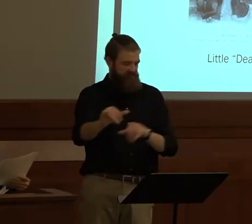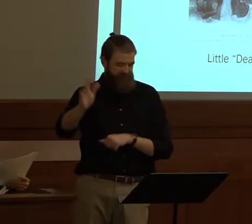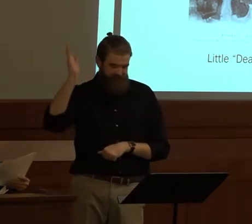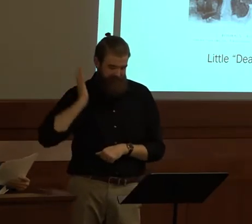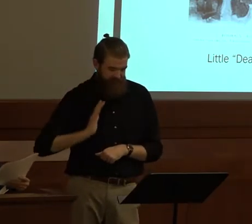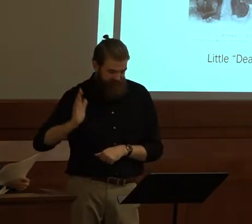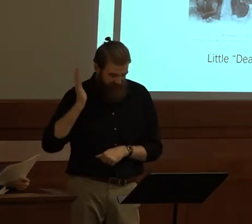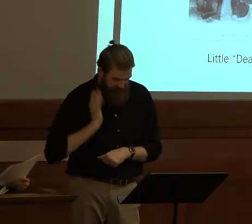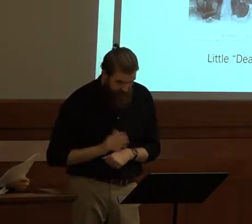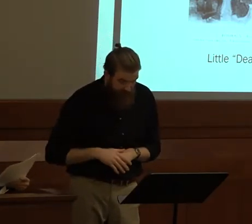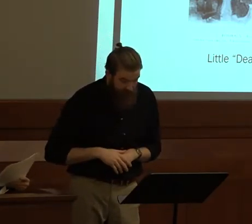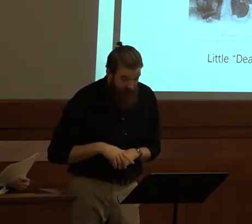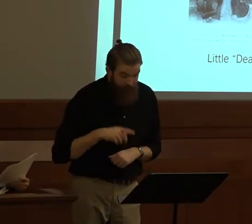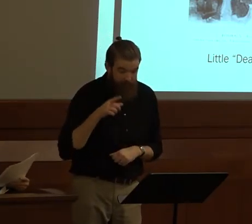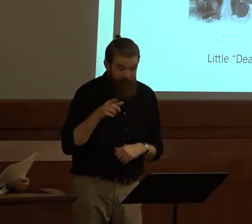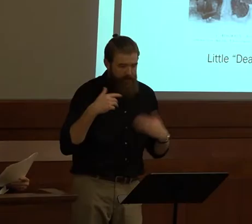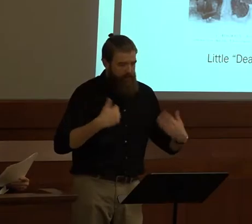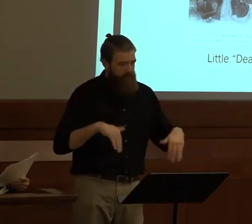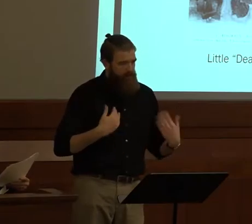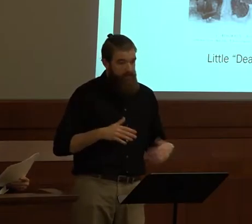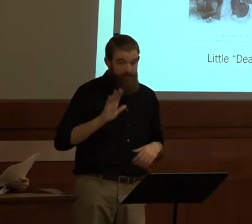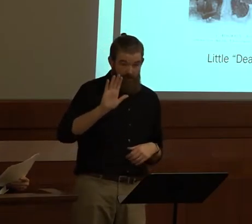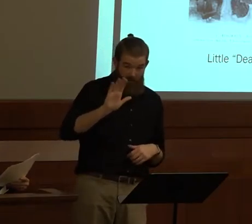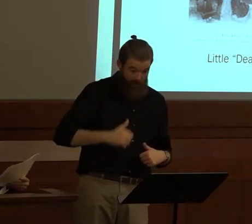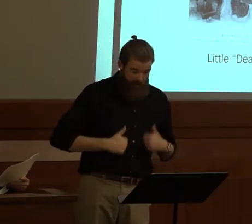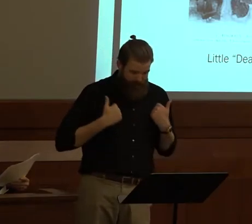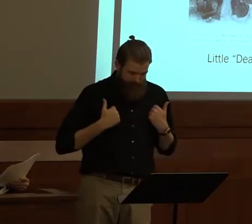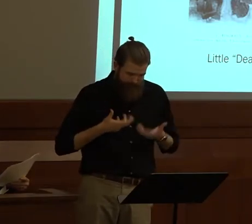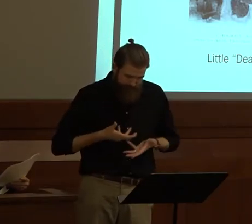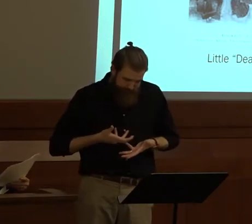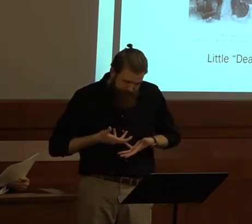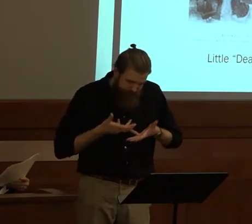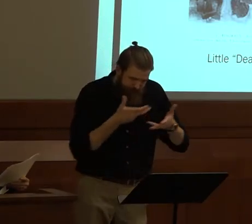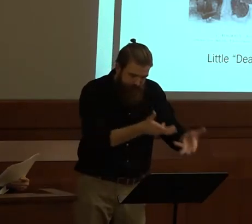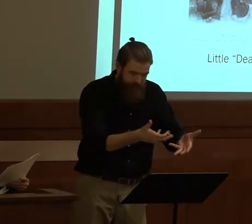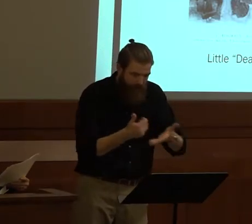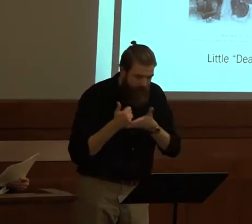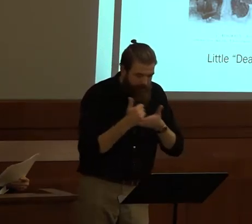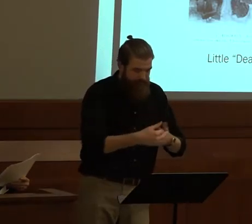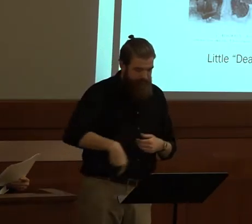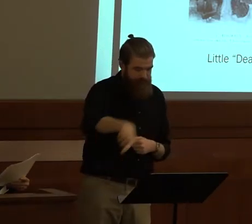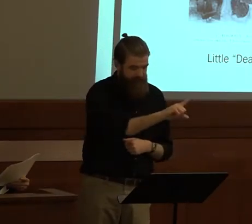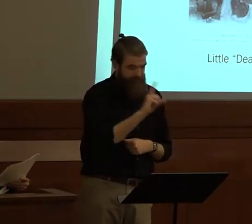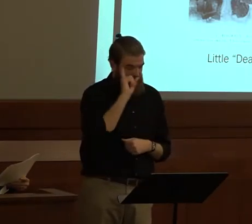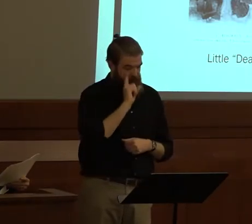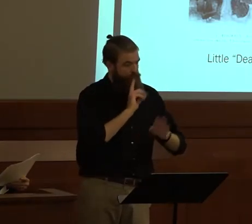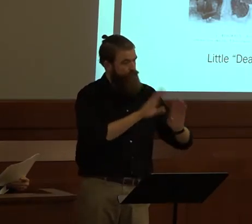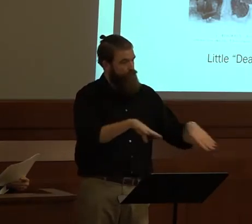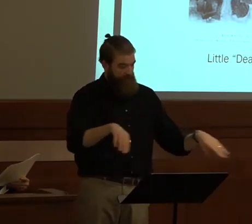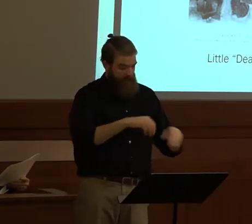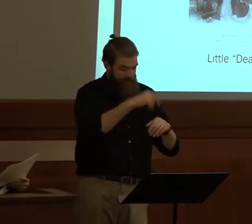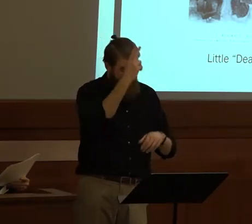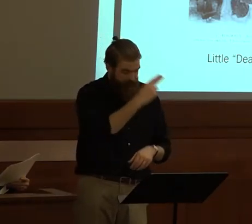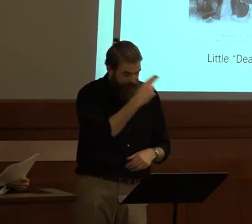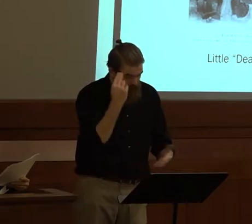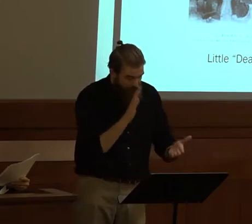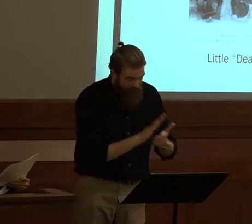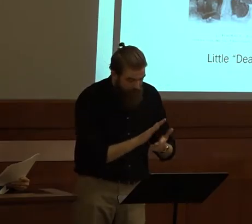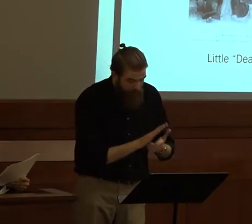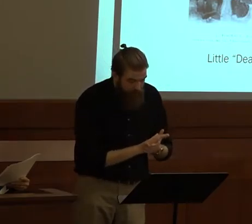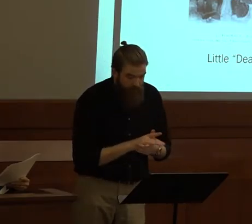he selflessly gave himself to communicating the faith to children in Catholic schools, La Fonta clearly possessed this